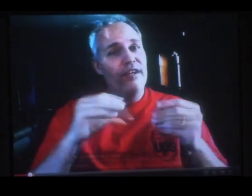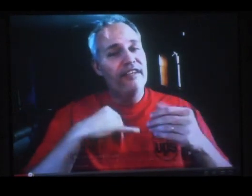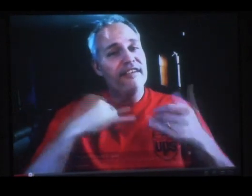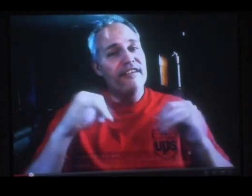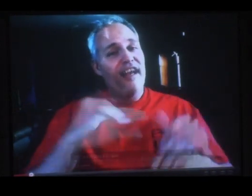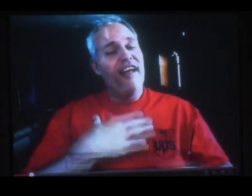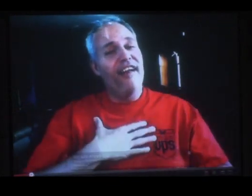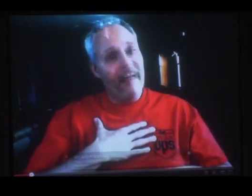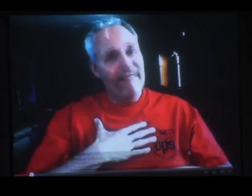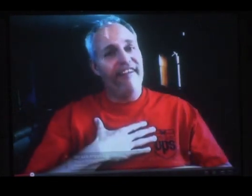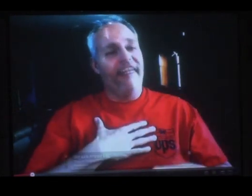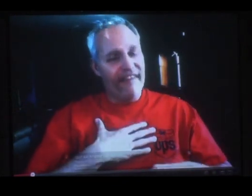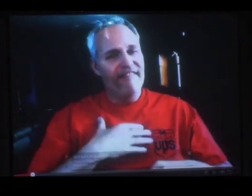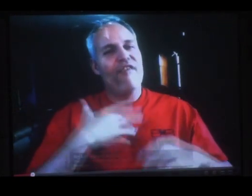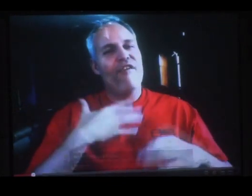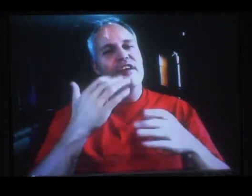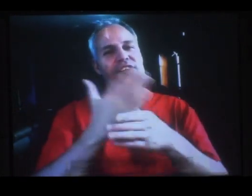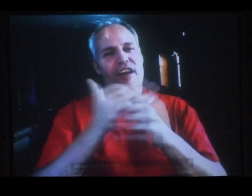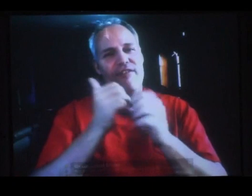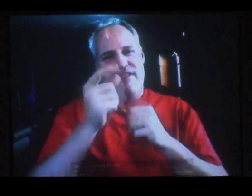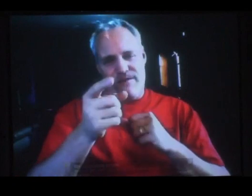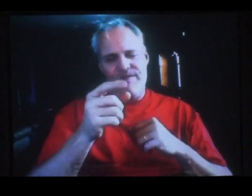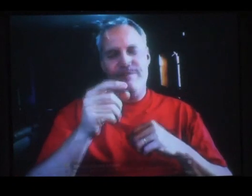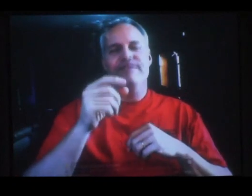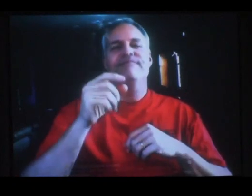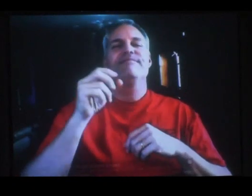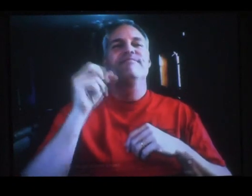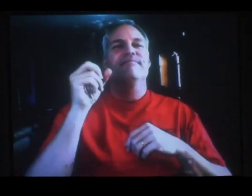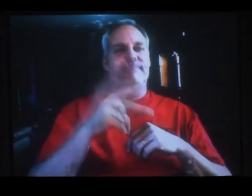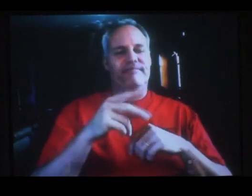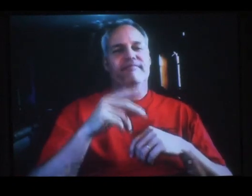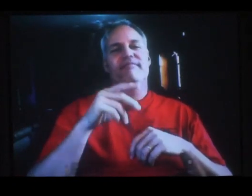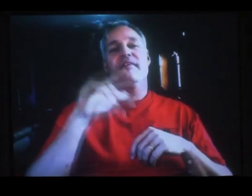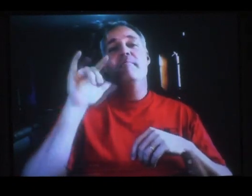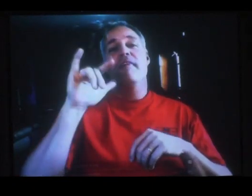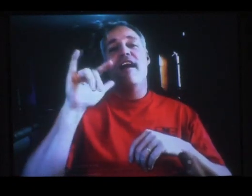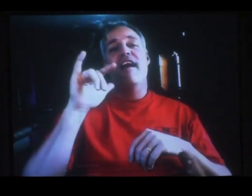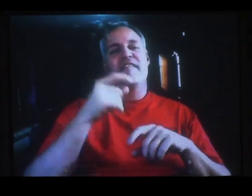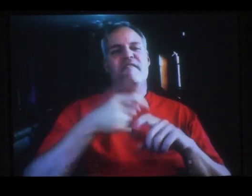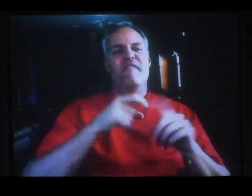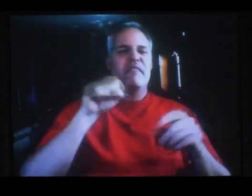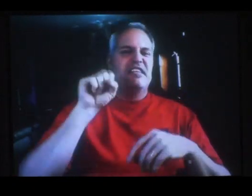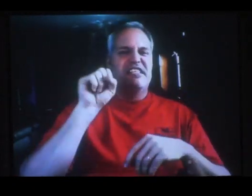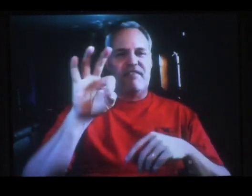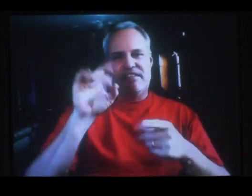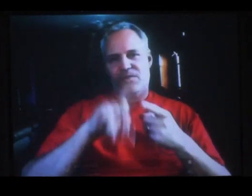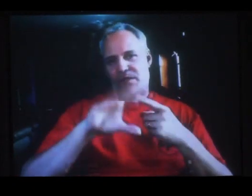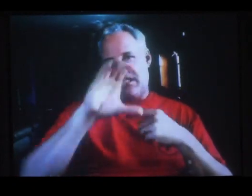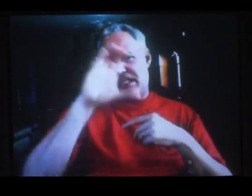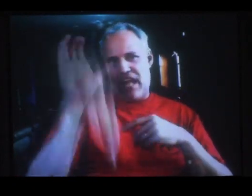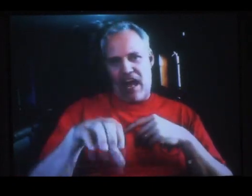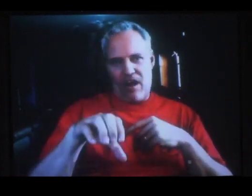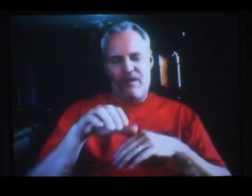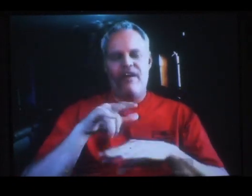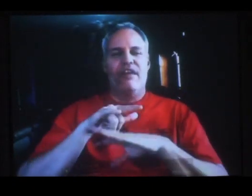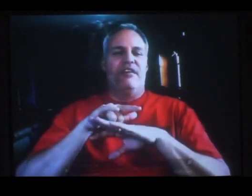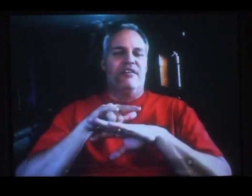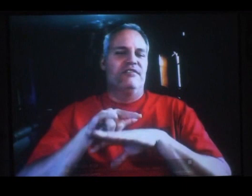So this is a true story, okay? So I want to share it with you. So, friend, okay, so